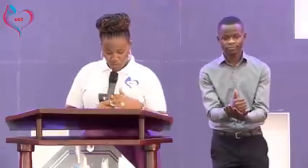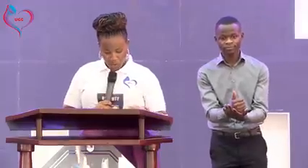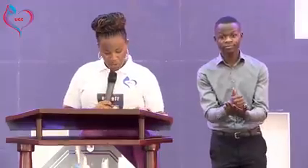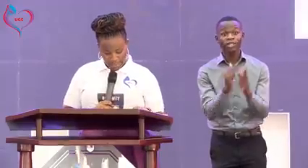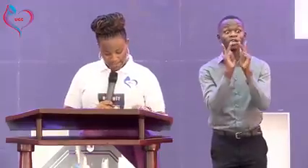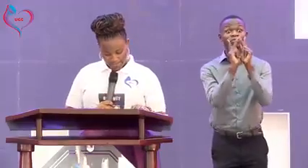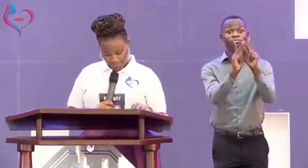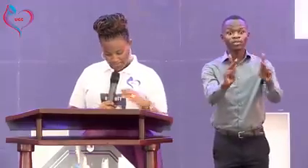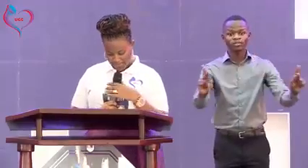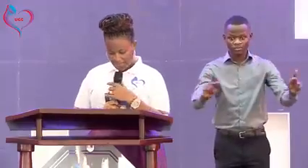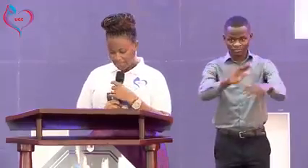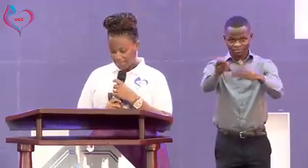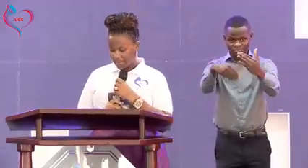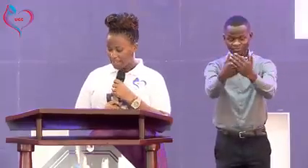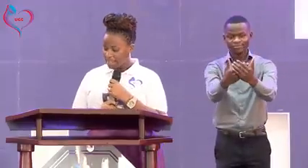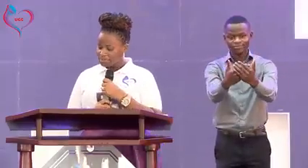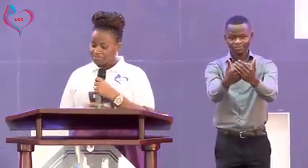Shalom to you all.